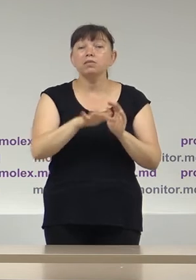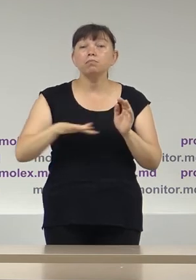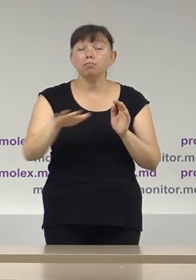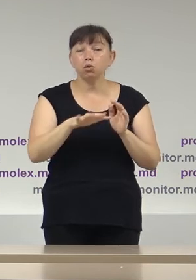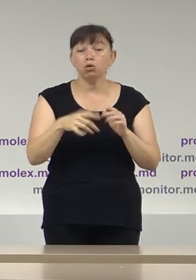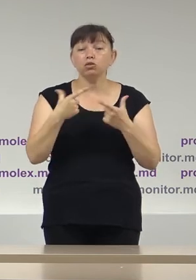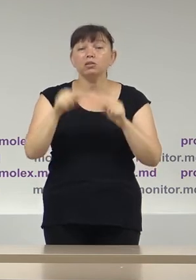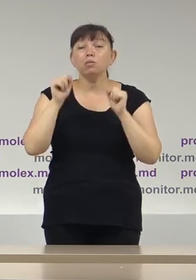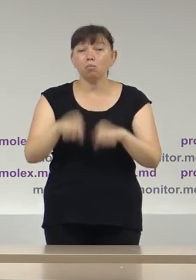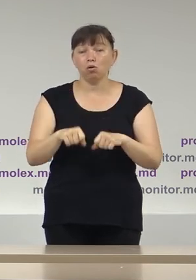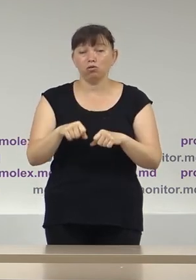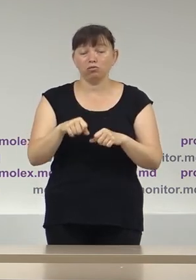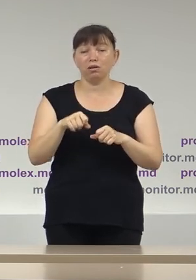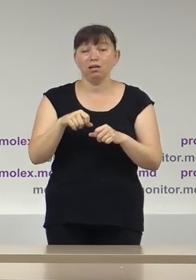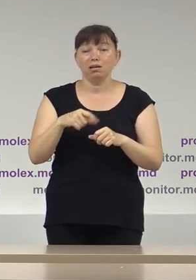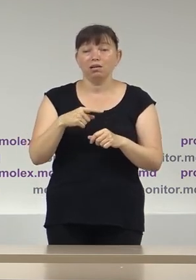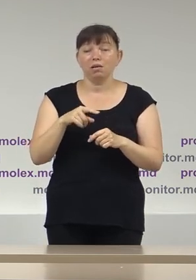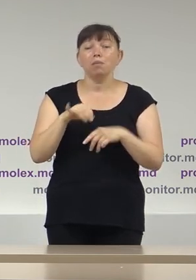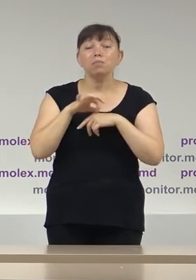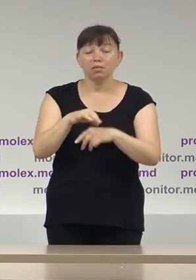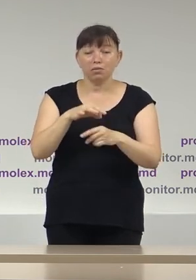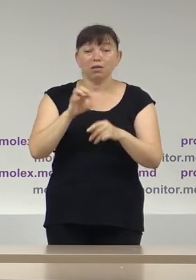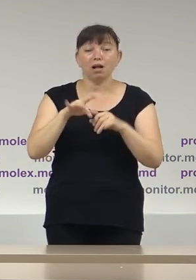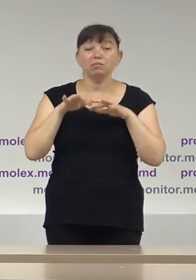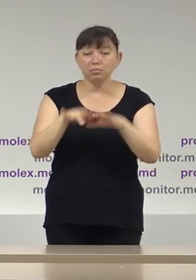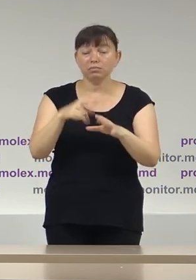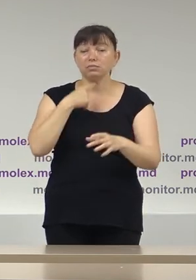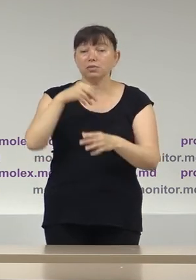localities, especially in smaller villages, the